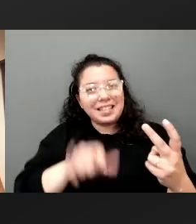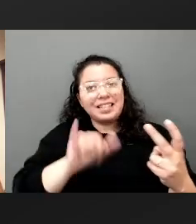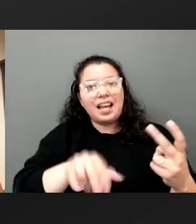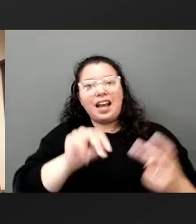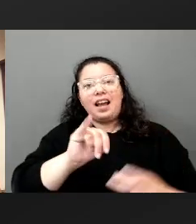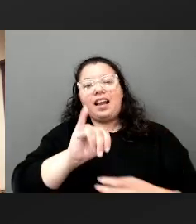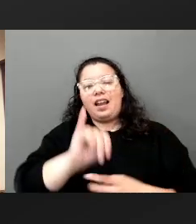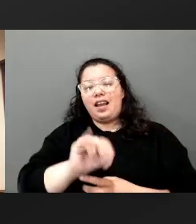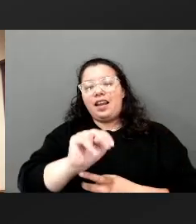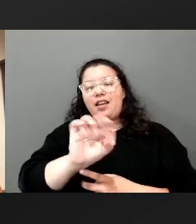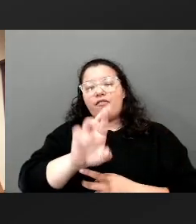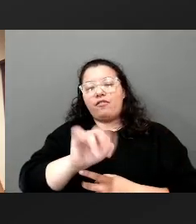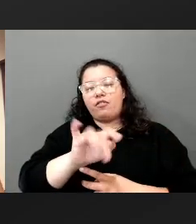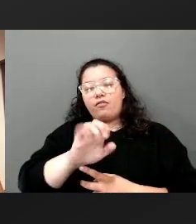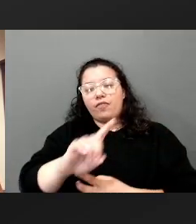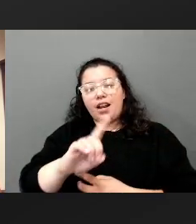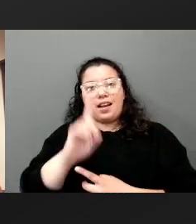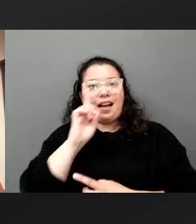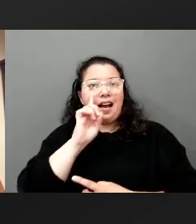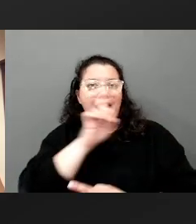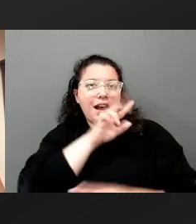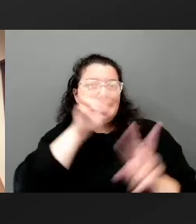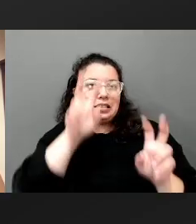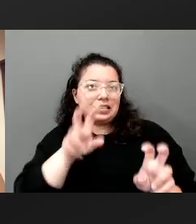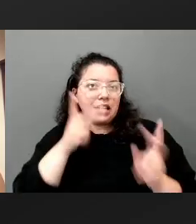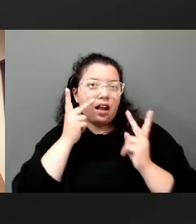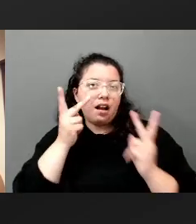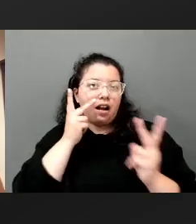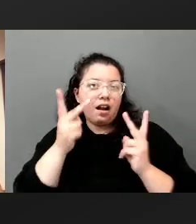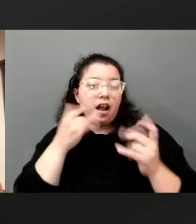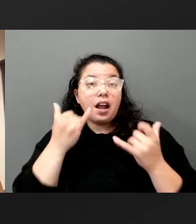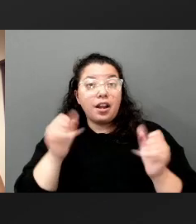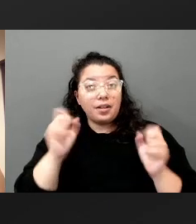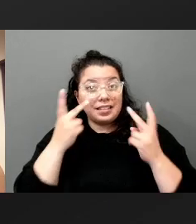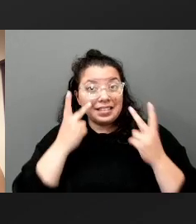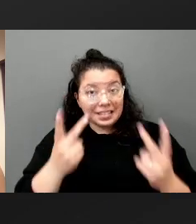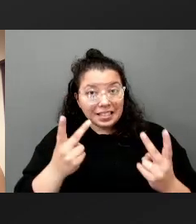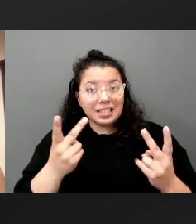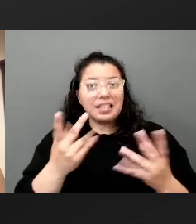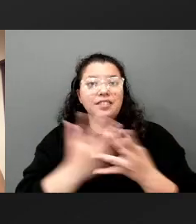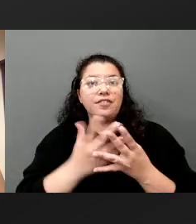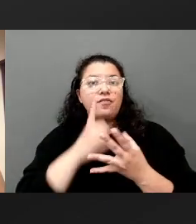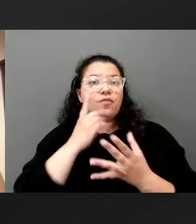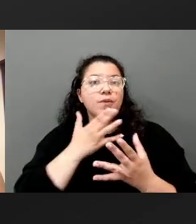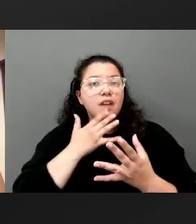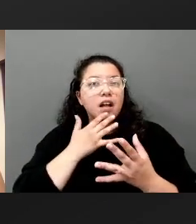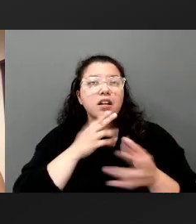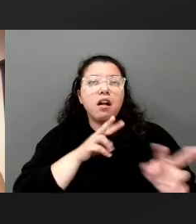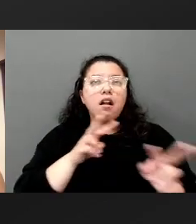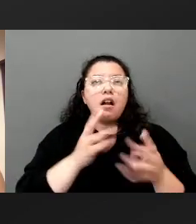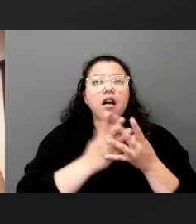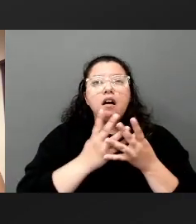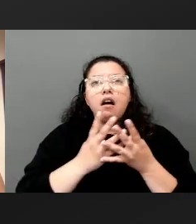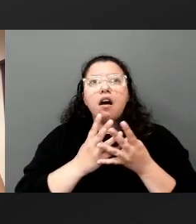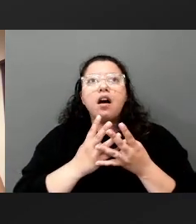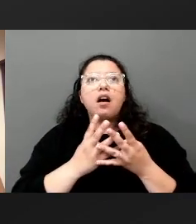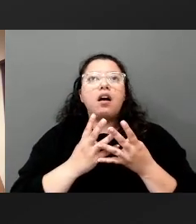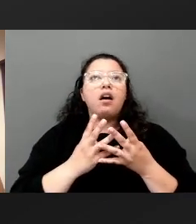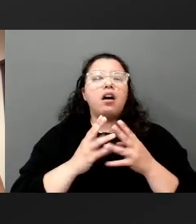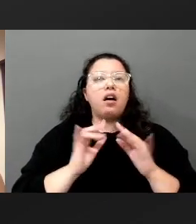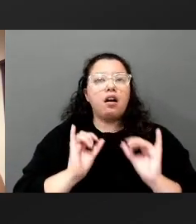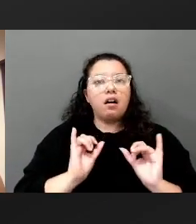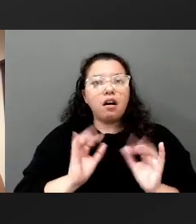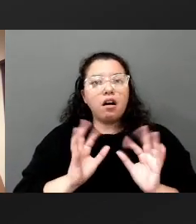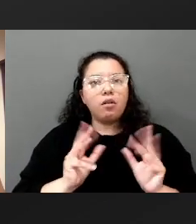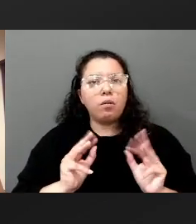these infrared colors to see what is going on here. And the same is true for all the other images, right? There's just so